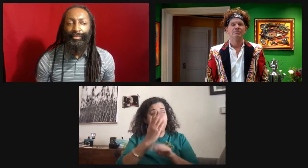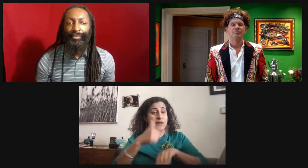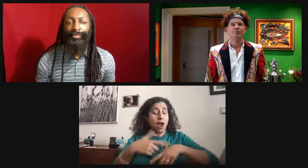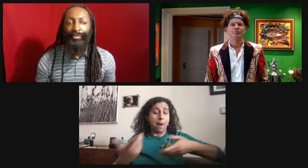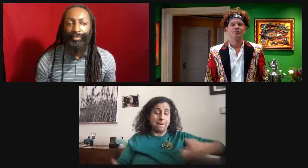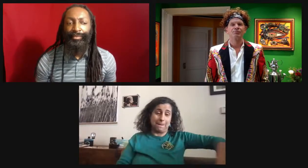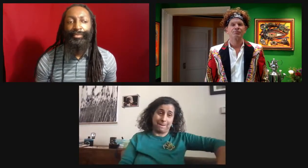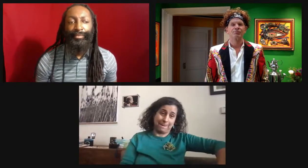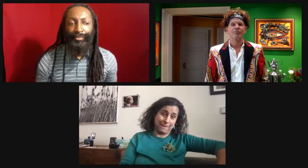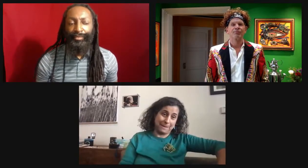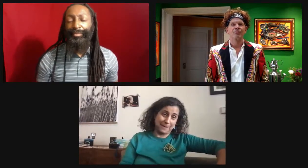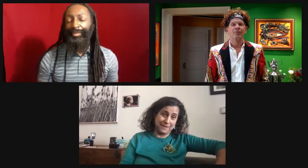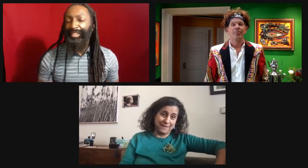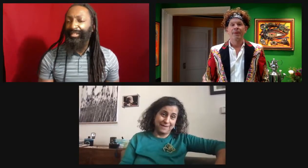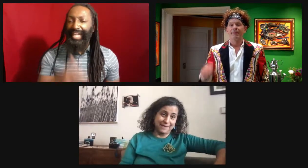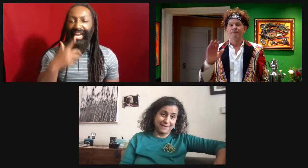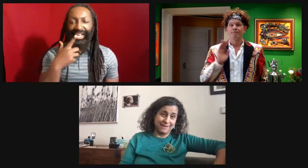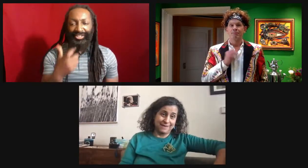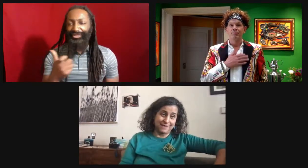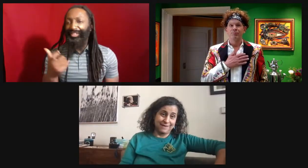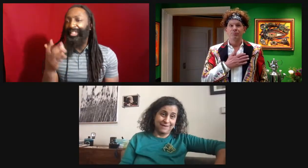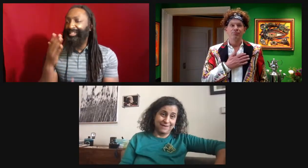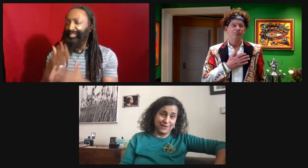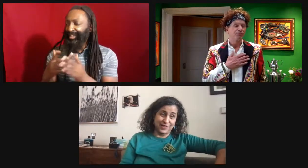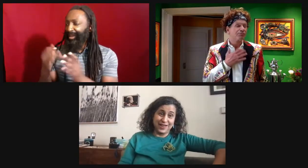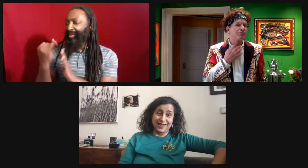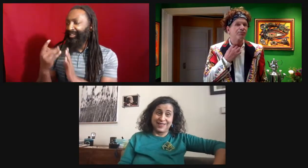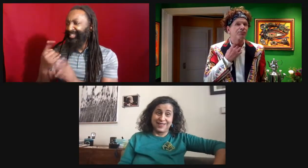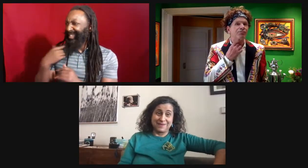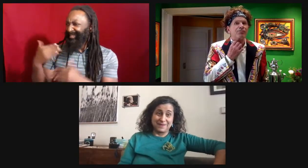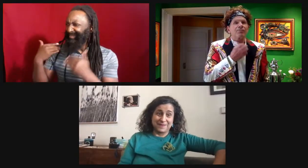You will develop your skills over time. Interesting, yeah.